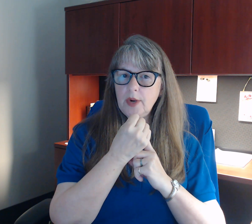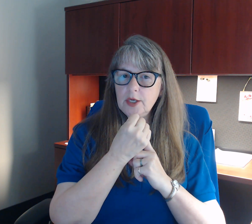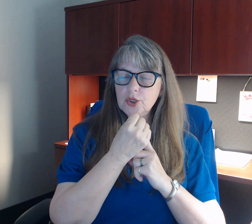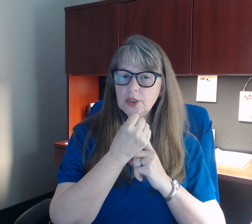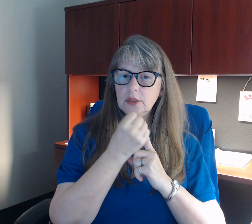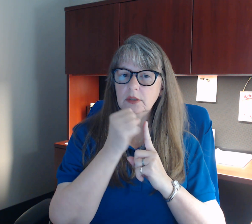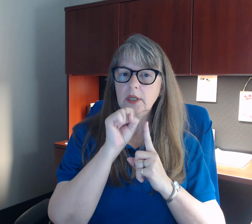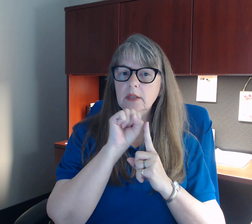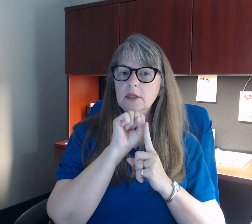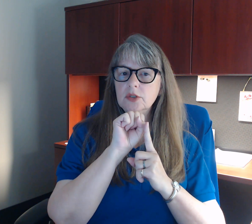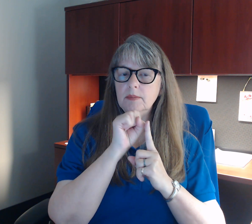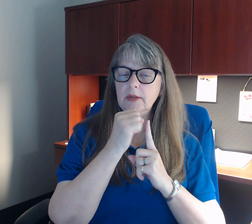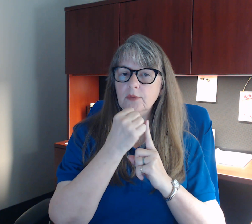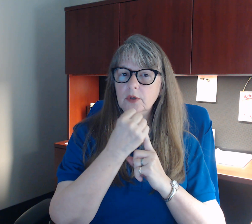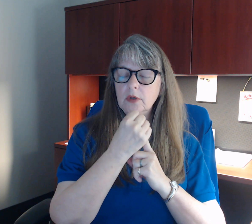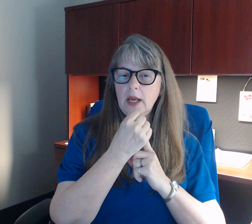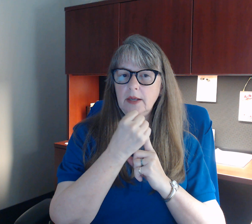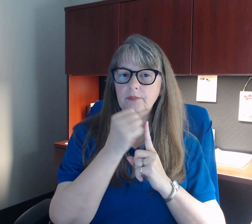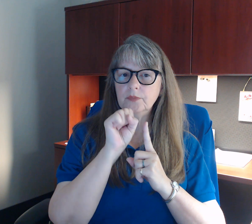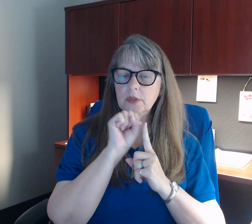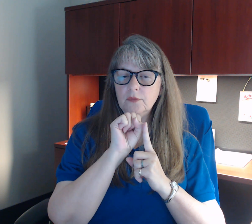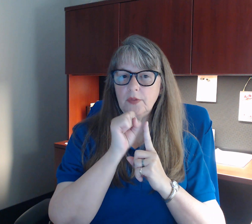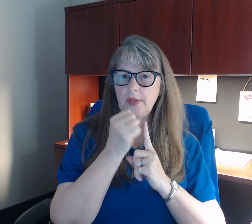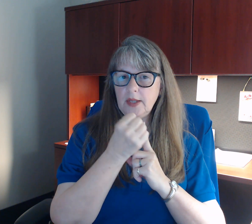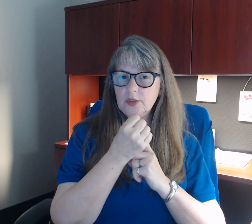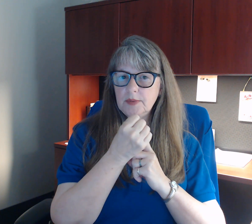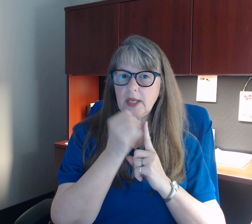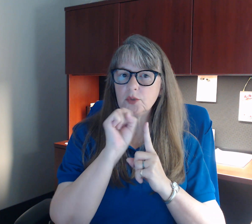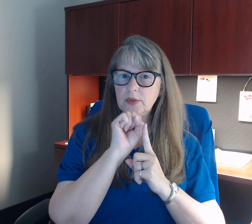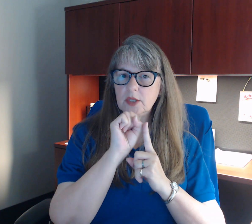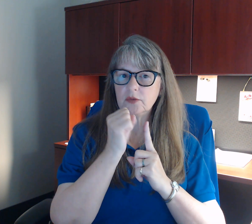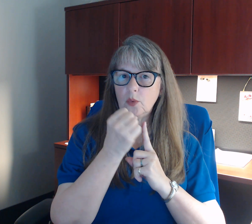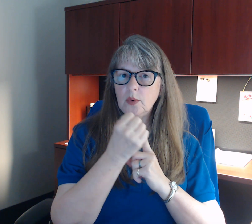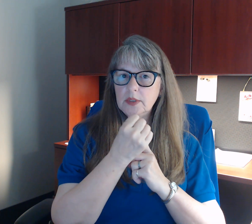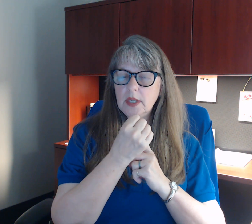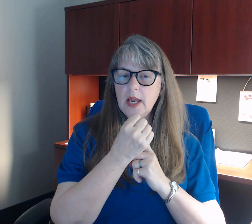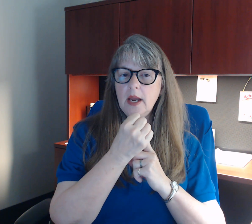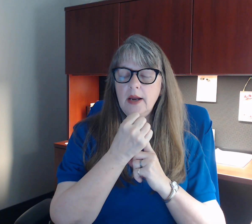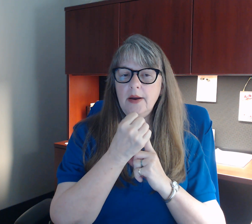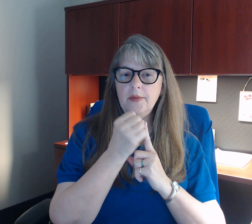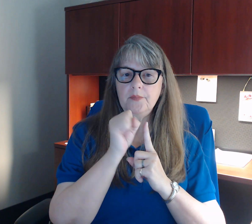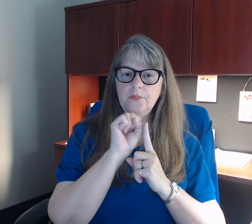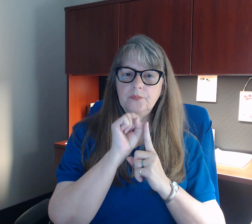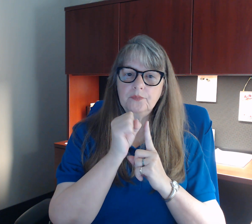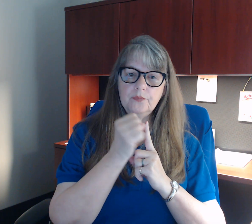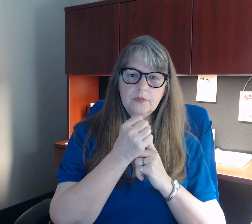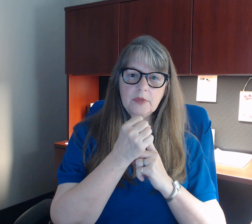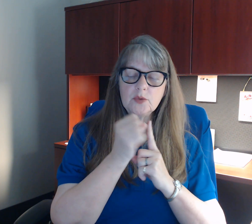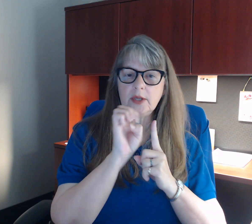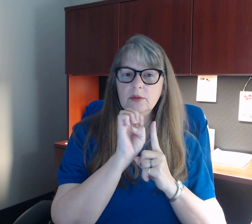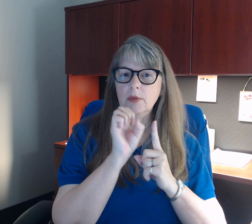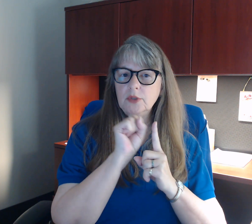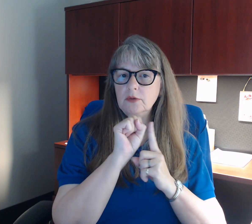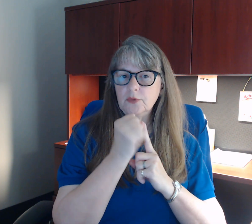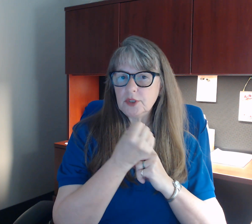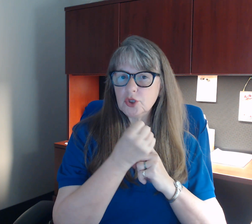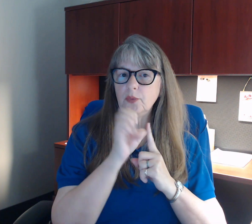situation. This could be for different things, but that's what that's for. That's what I use mostly for situation